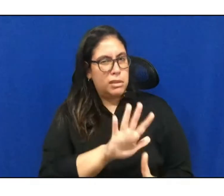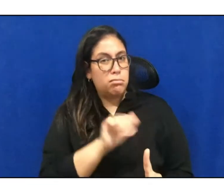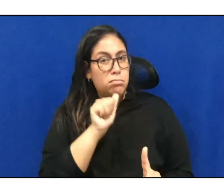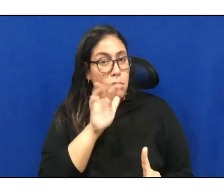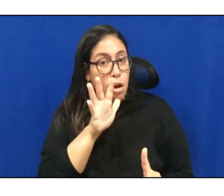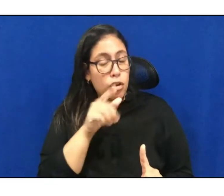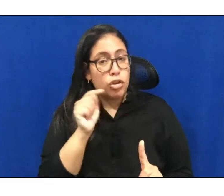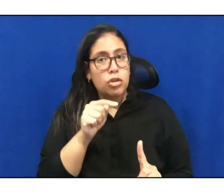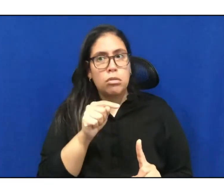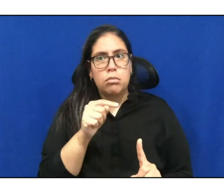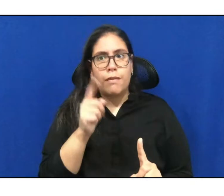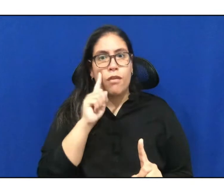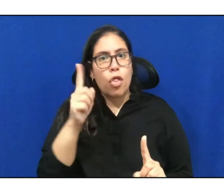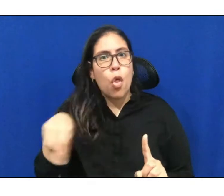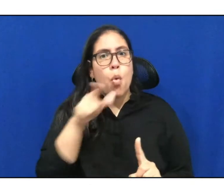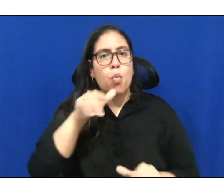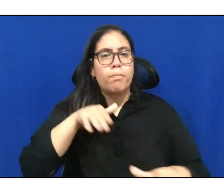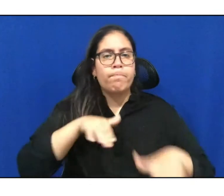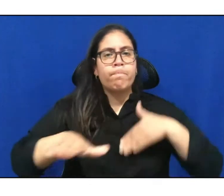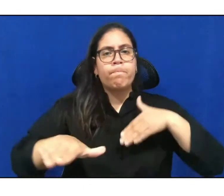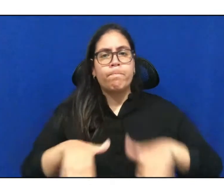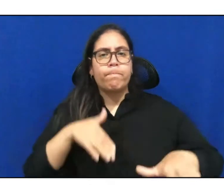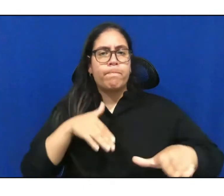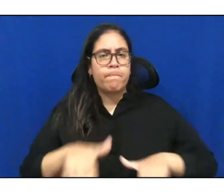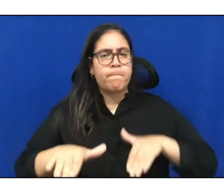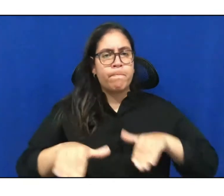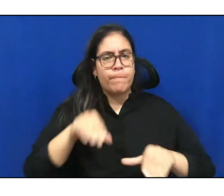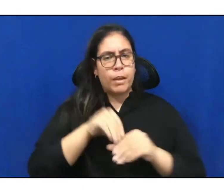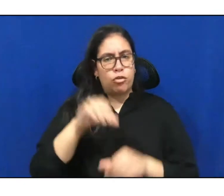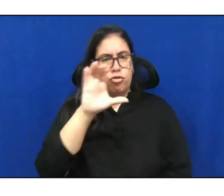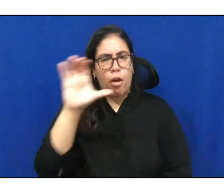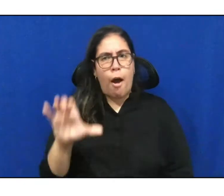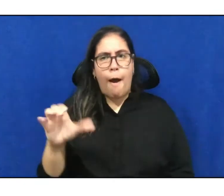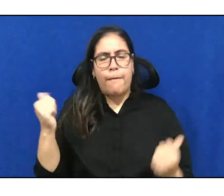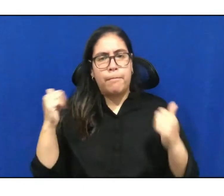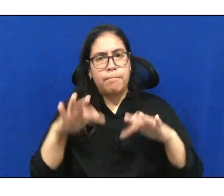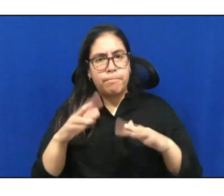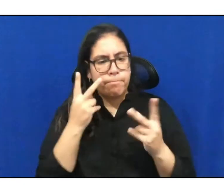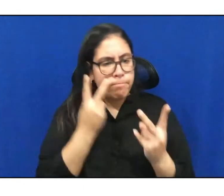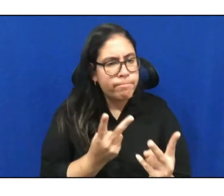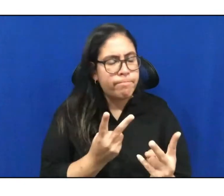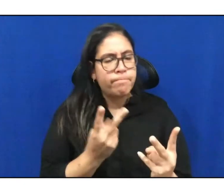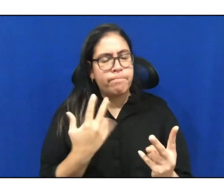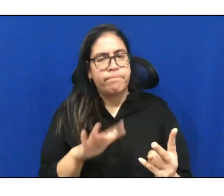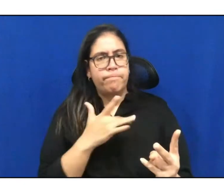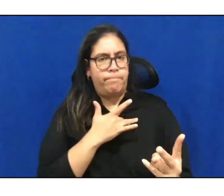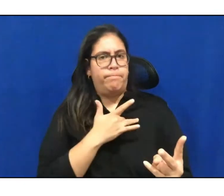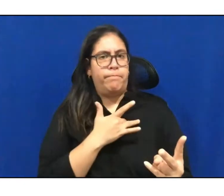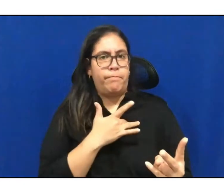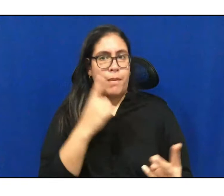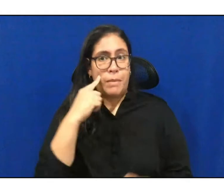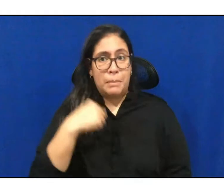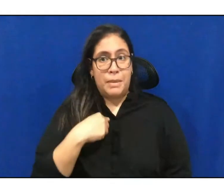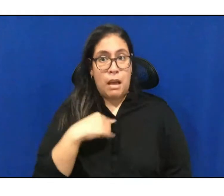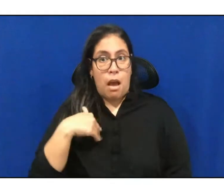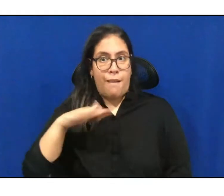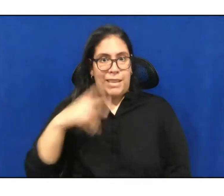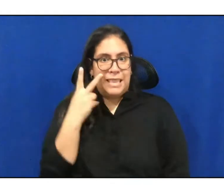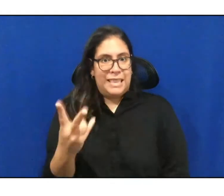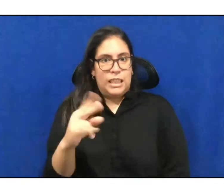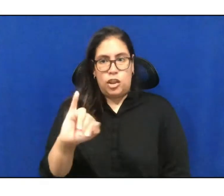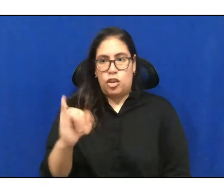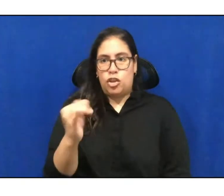walked in Chicago to see him, what it means for us today. And I too hadn't seen that Jet magazine till then, and we